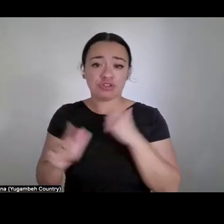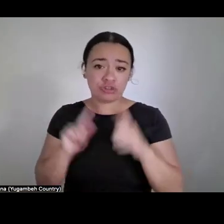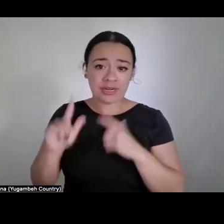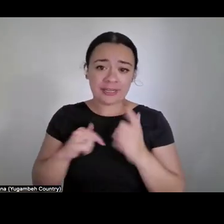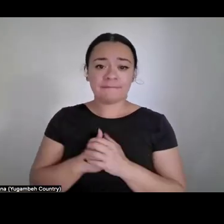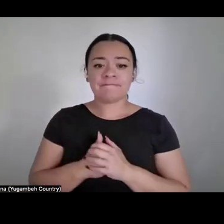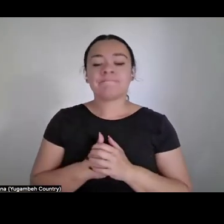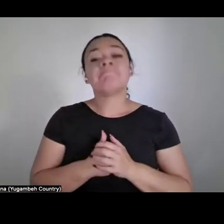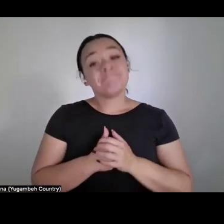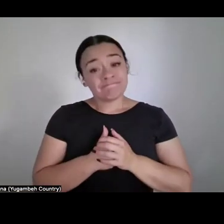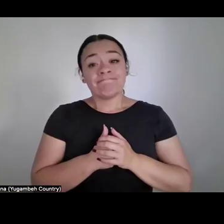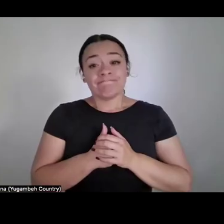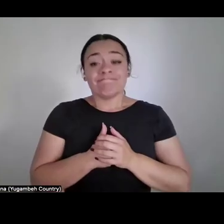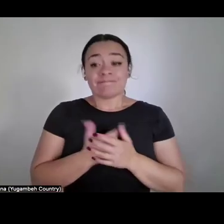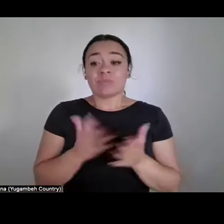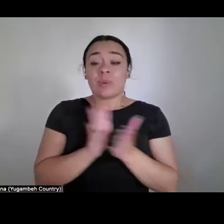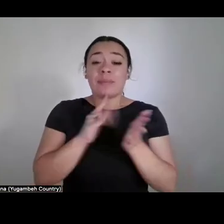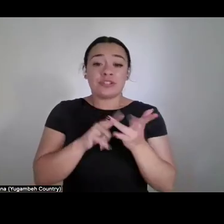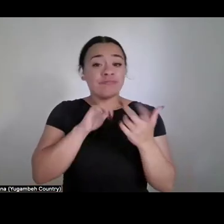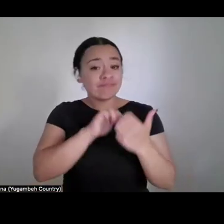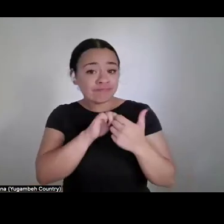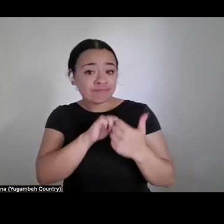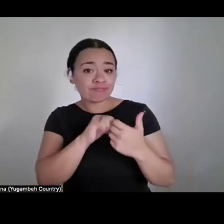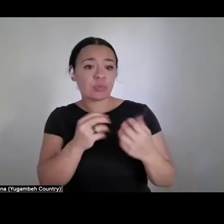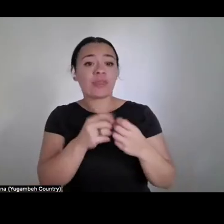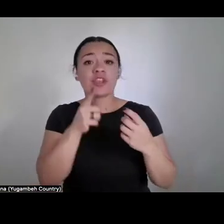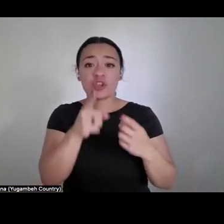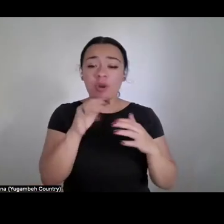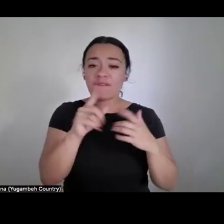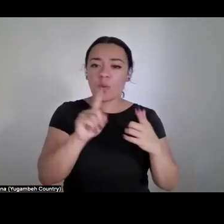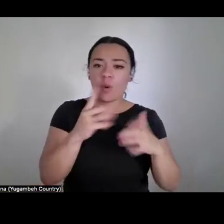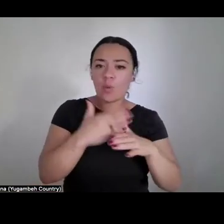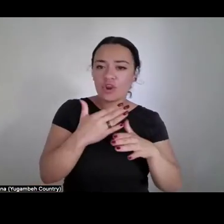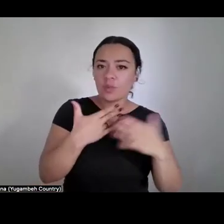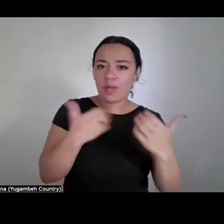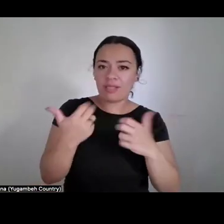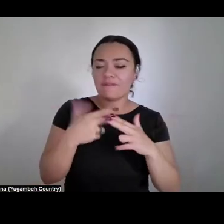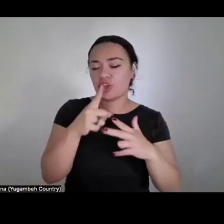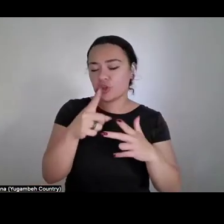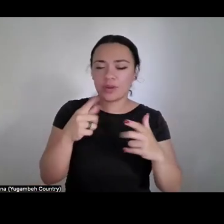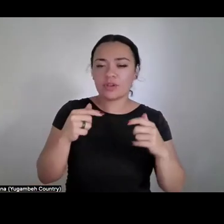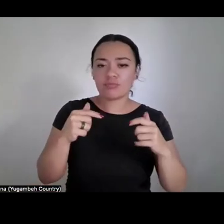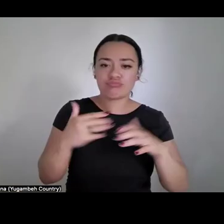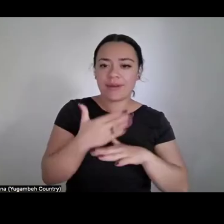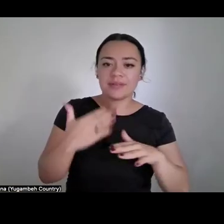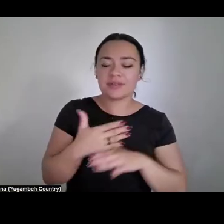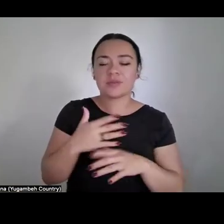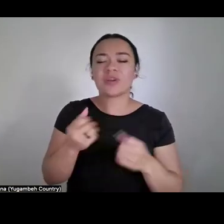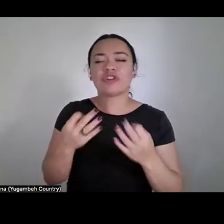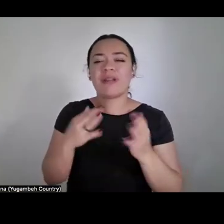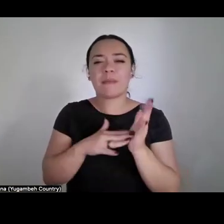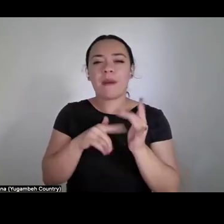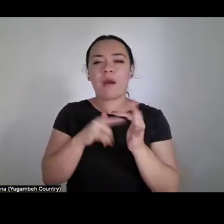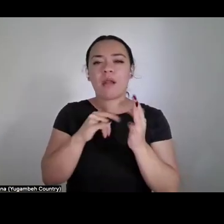happy to work with you on what works for you and your practice in that sense. We don't have milestones as such. We're not going to ask you to sort